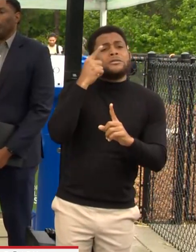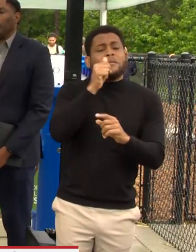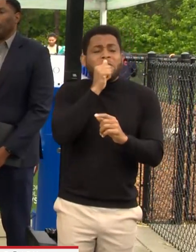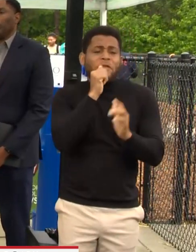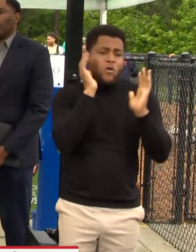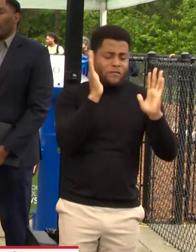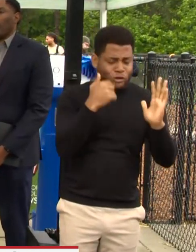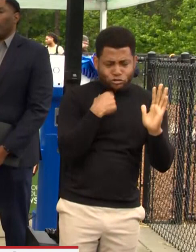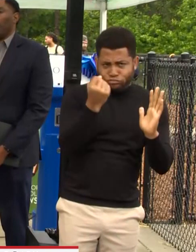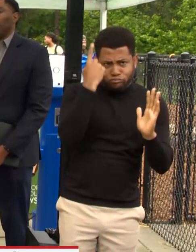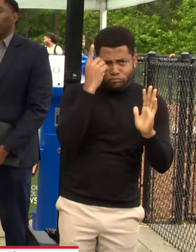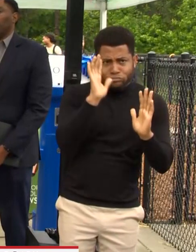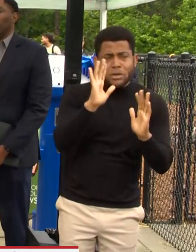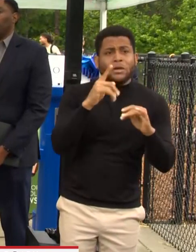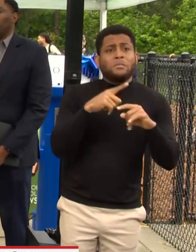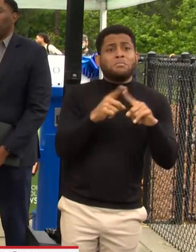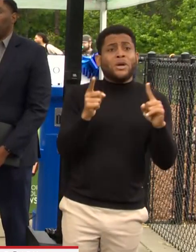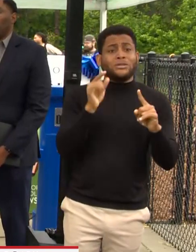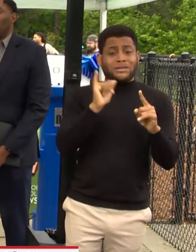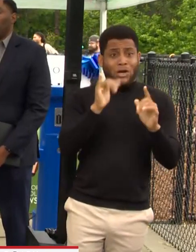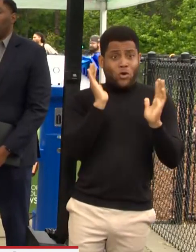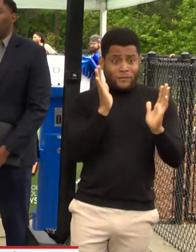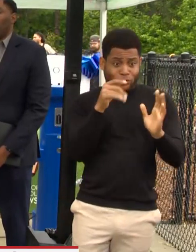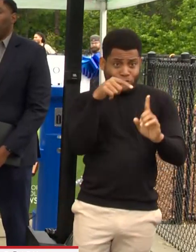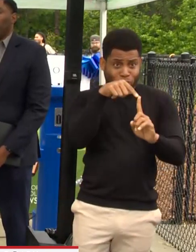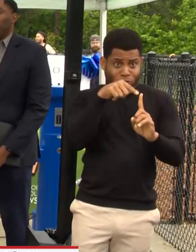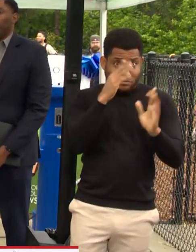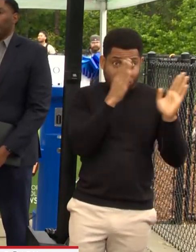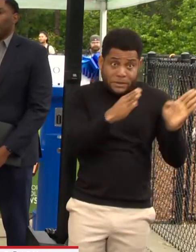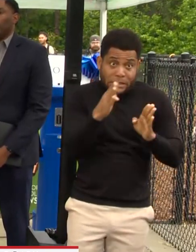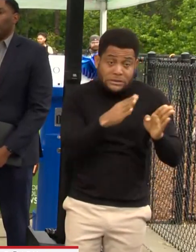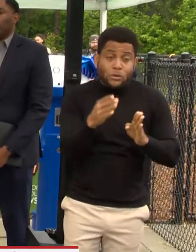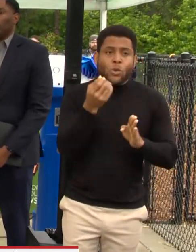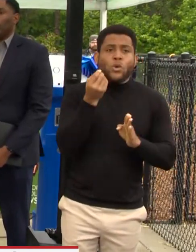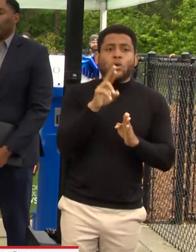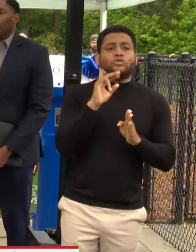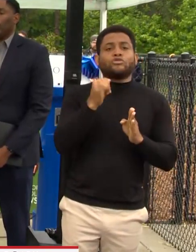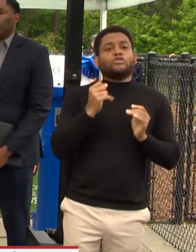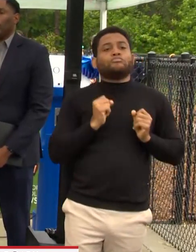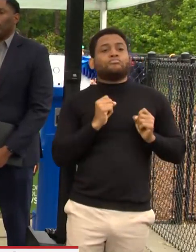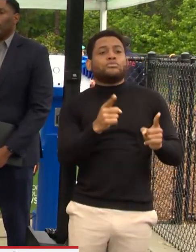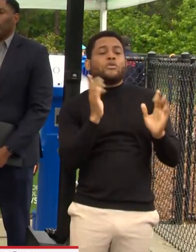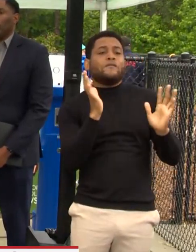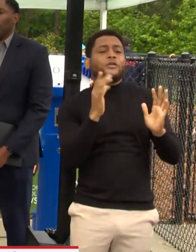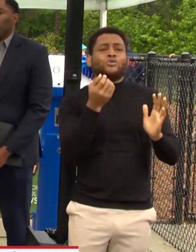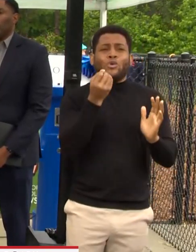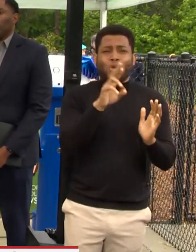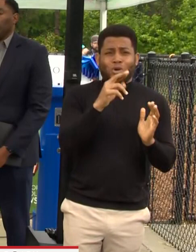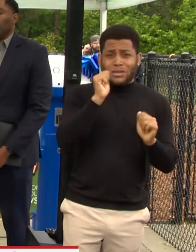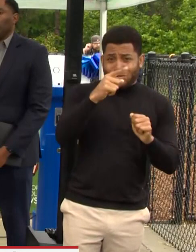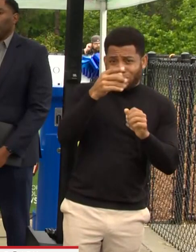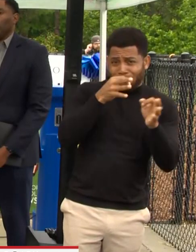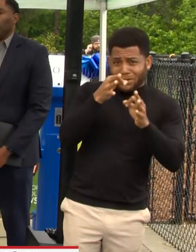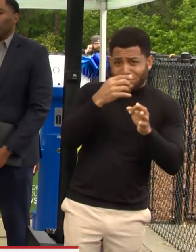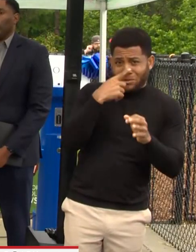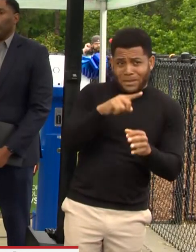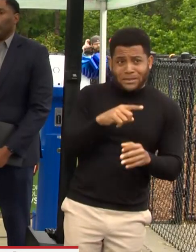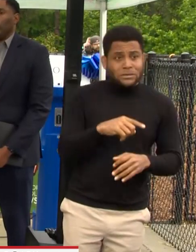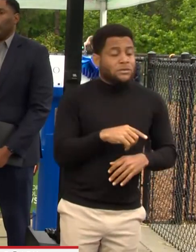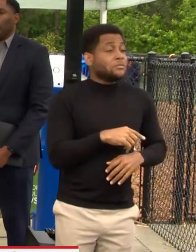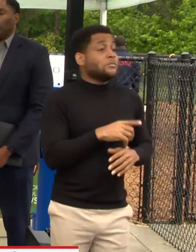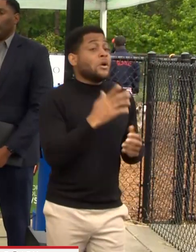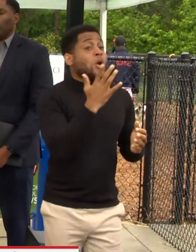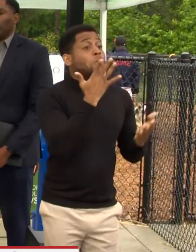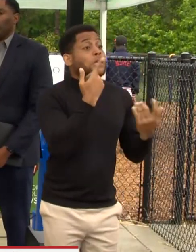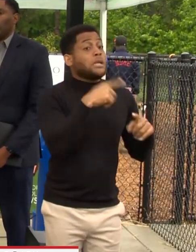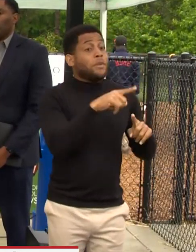that moment? Was it planned? Was it just anything that you can kind of tell us what happened there? I was watching golf.